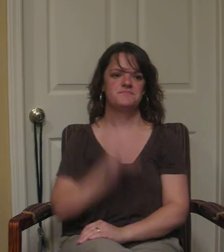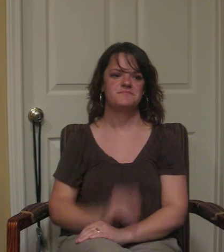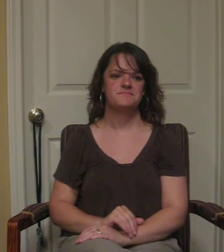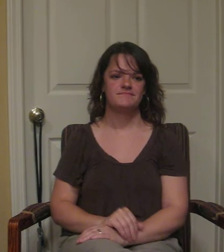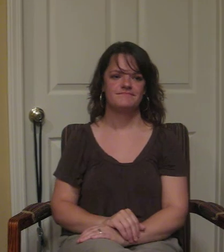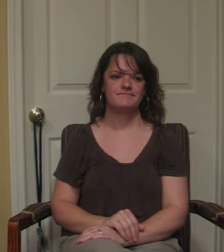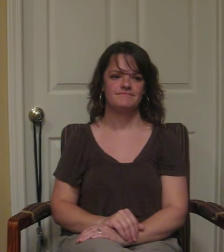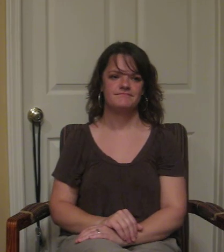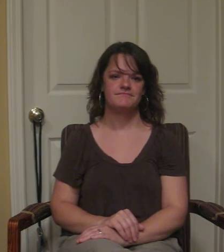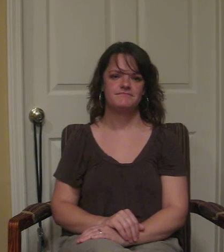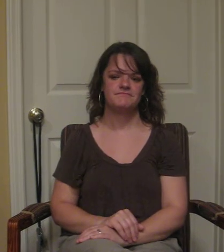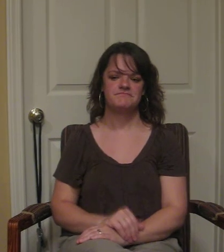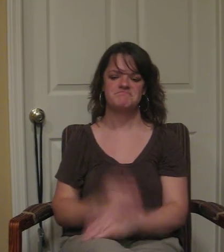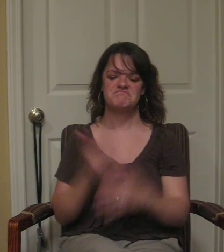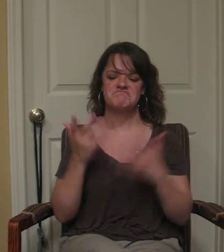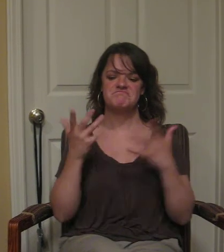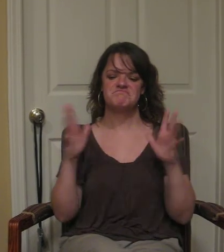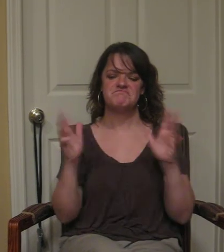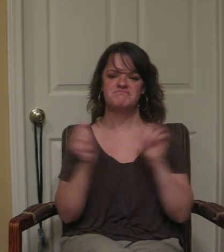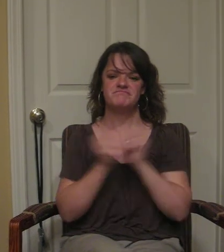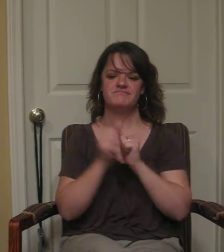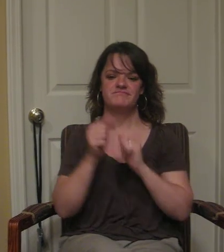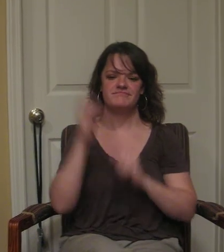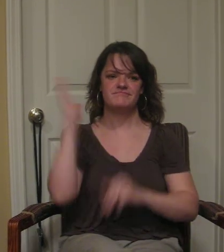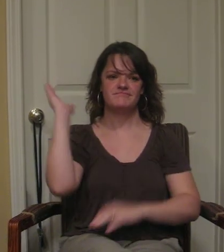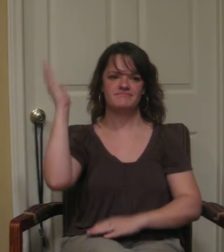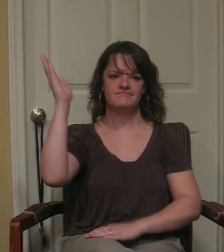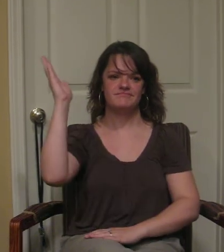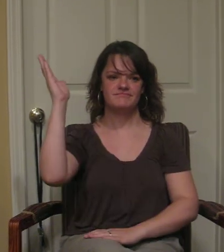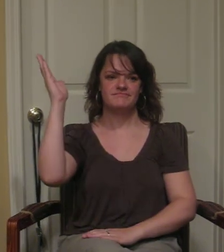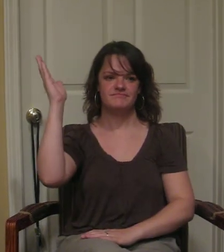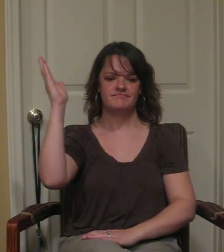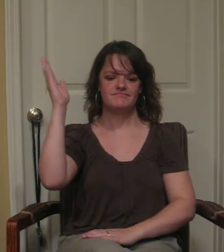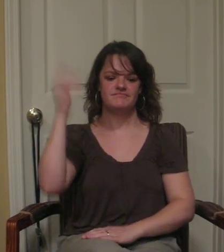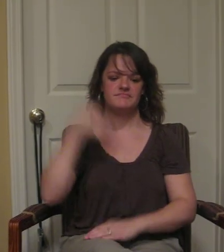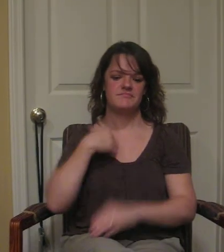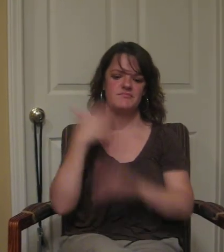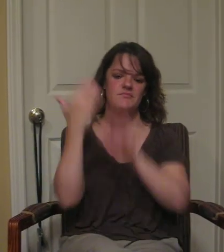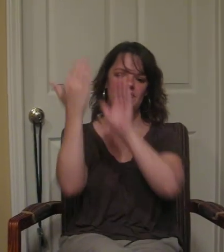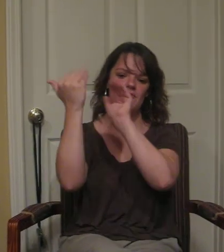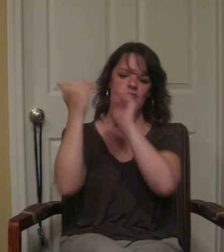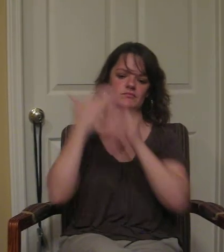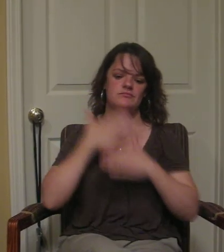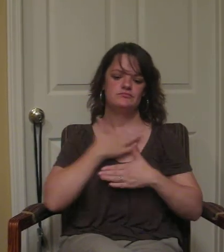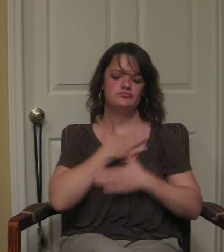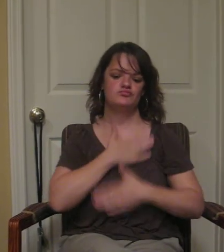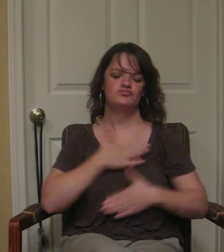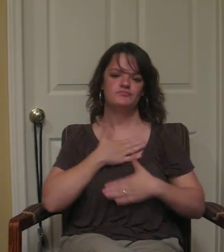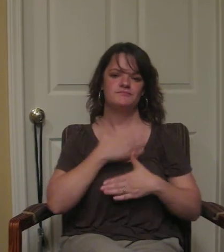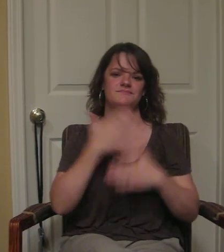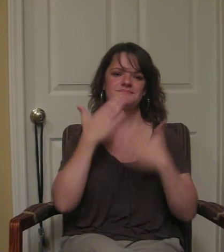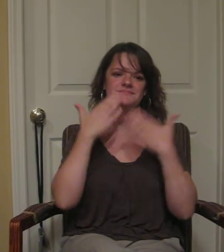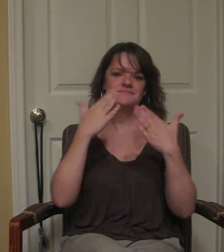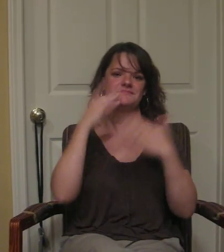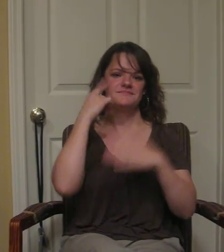Well, that concludes my presentation. I hope you enjoyed it, and thanks for watching.